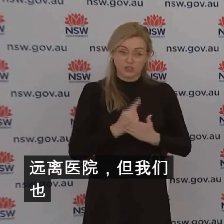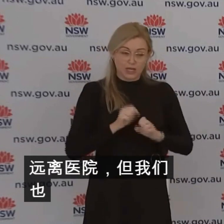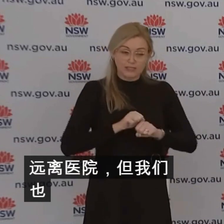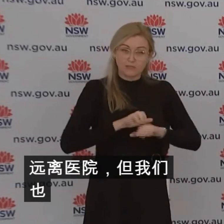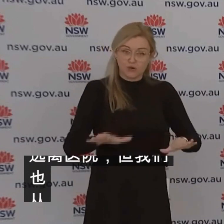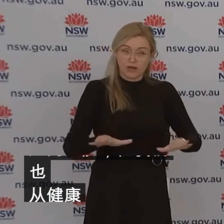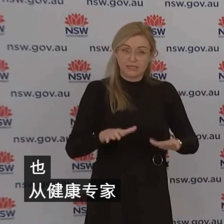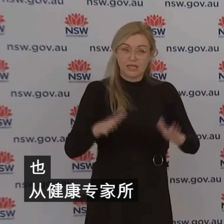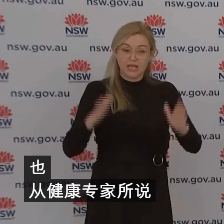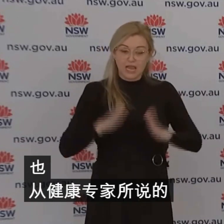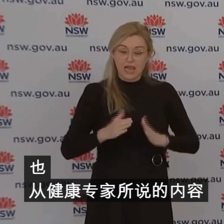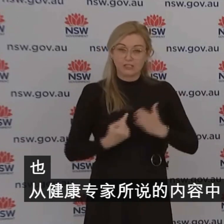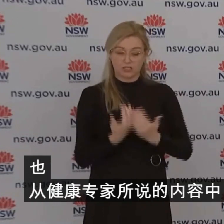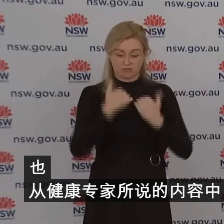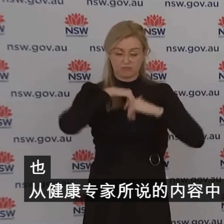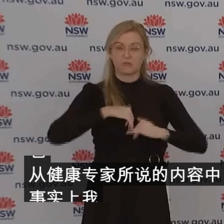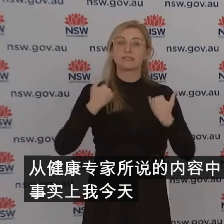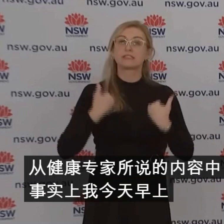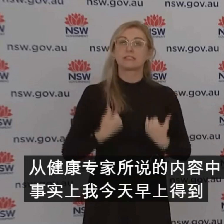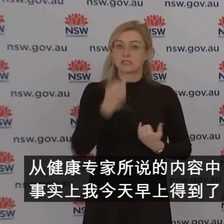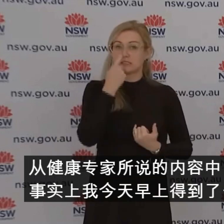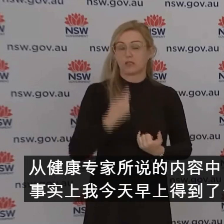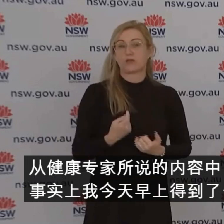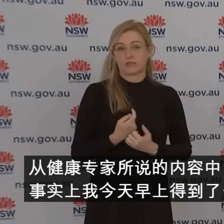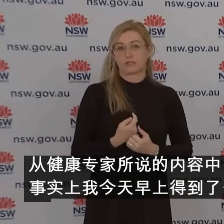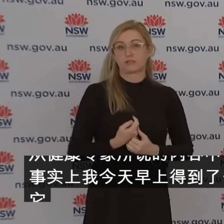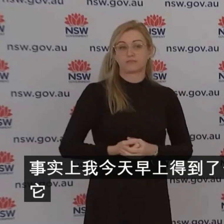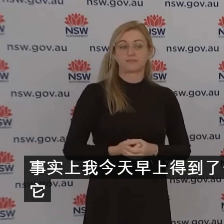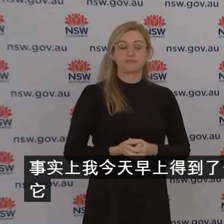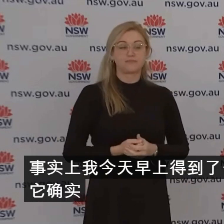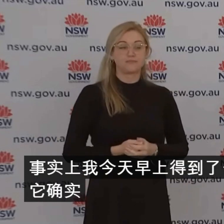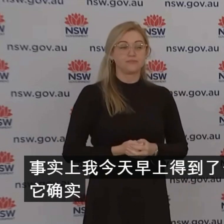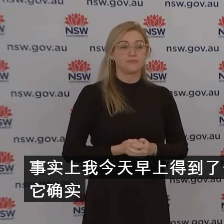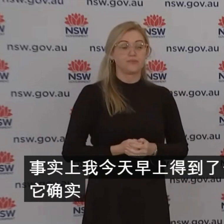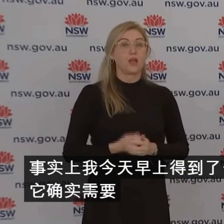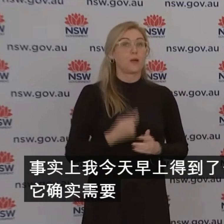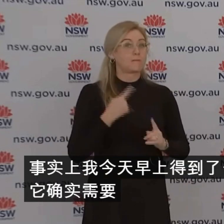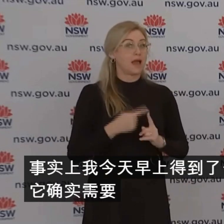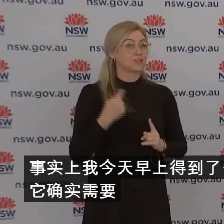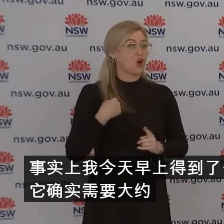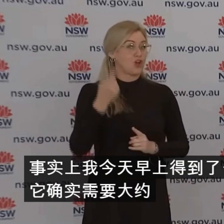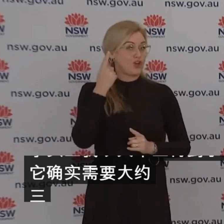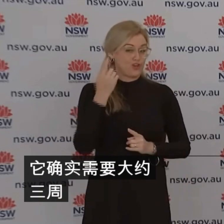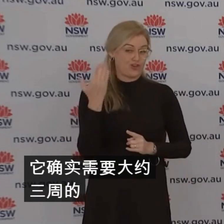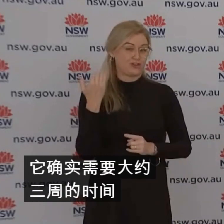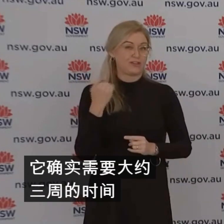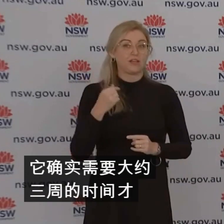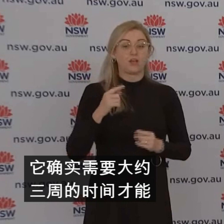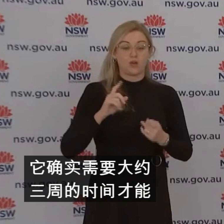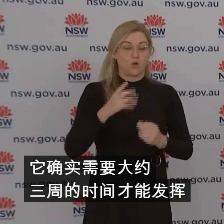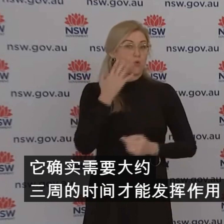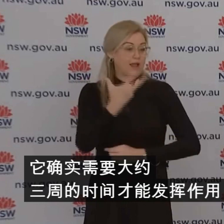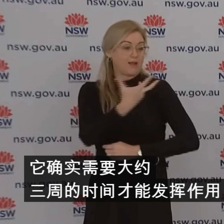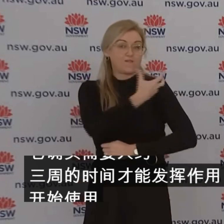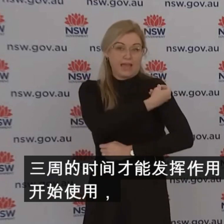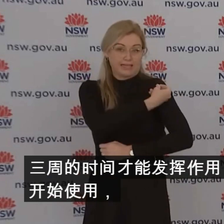also know from what the health experts say, and in fact I got a briefing about that this morning, is it does take around 3 weeks for the effect